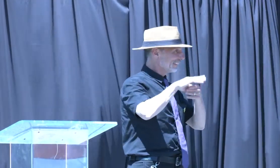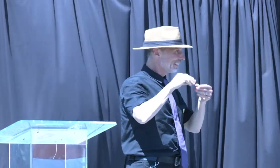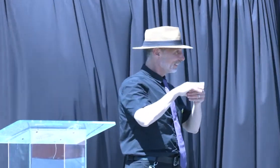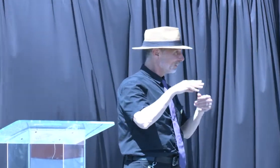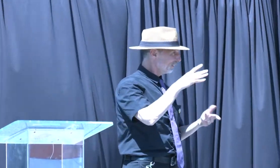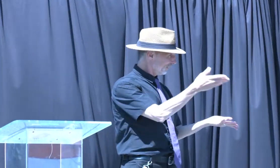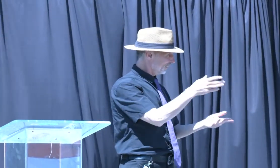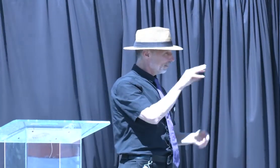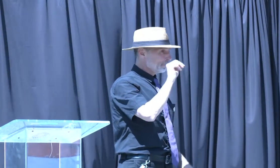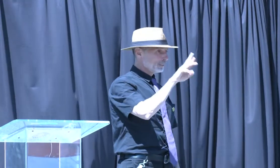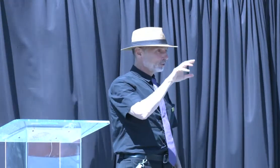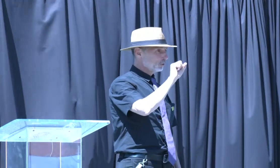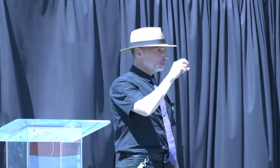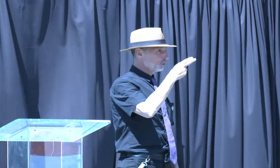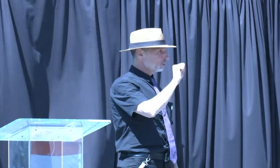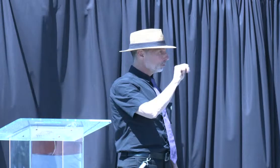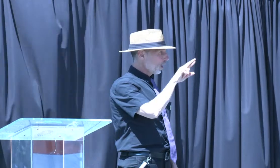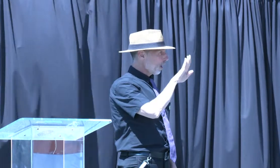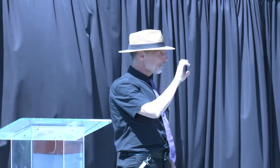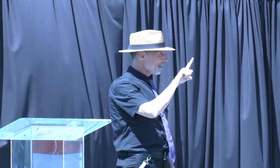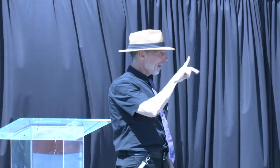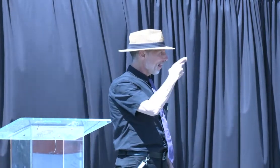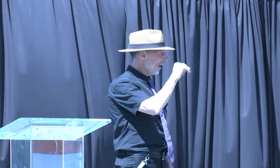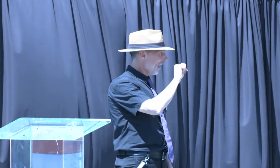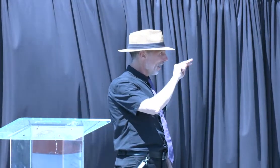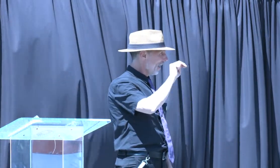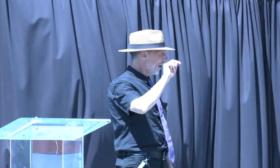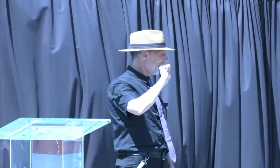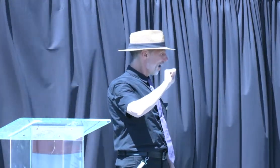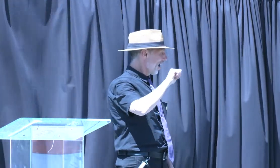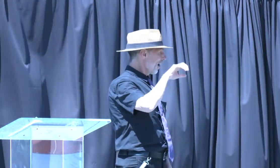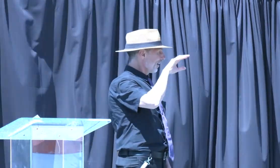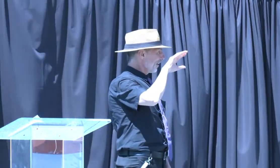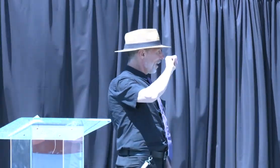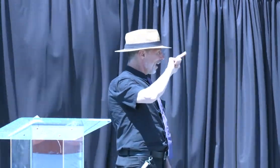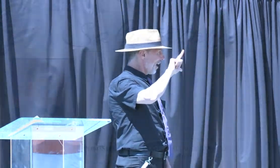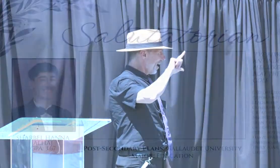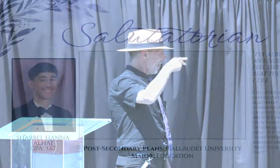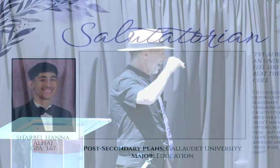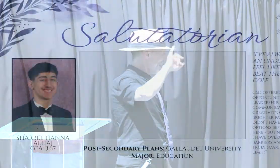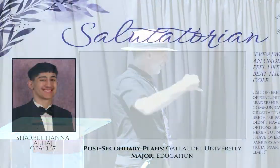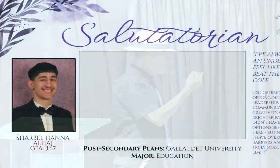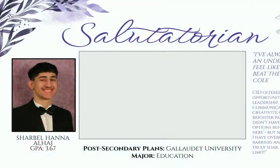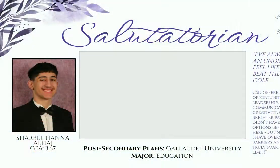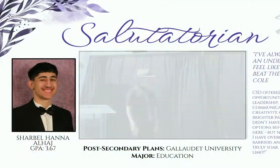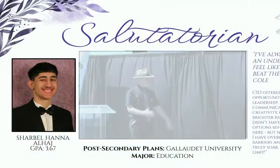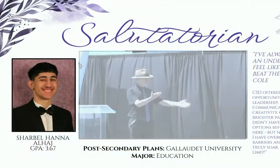salutatory address, and that is Charbel Al-Haj.